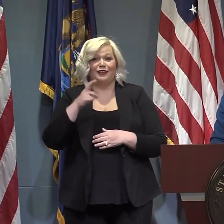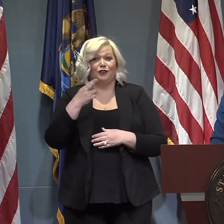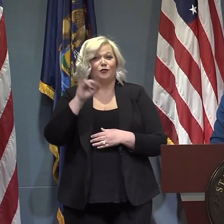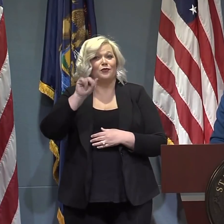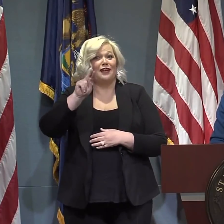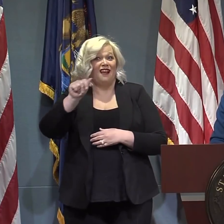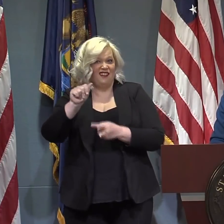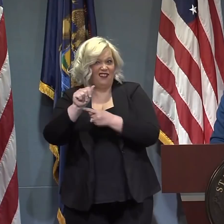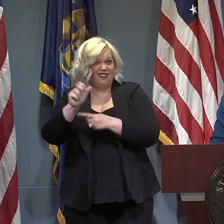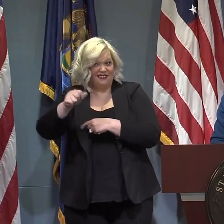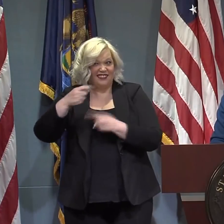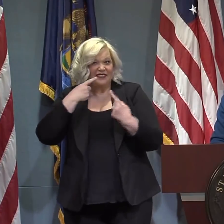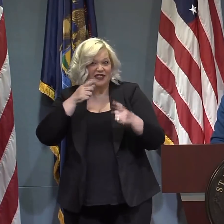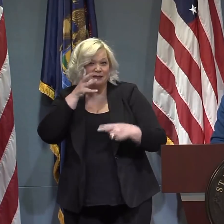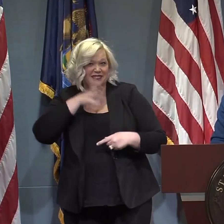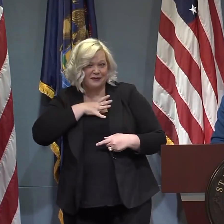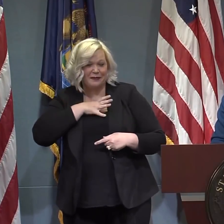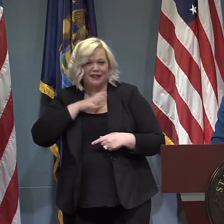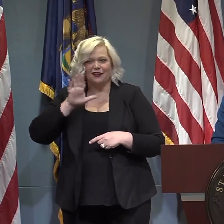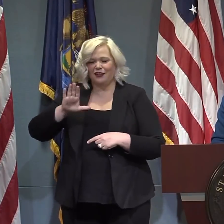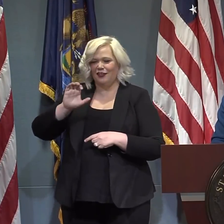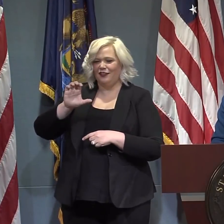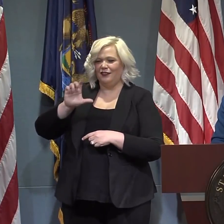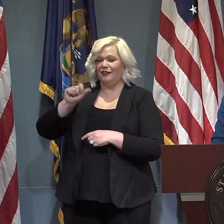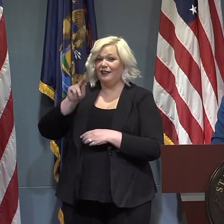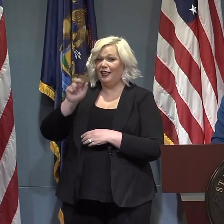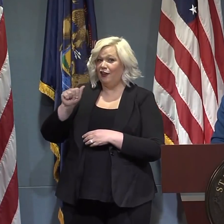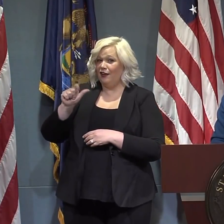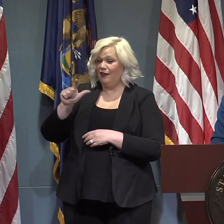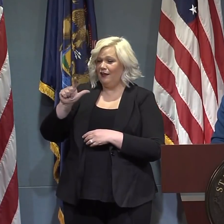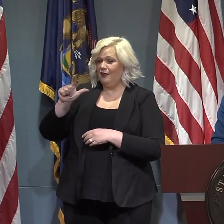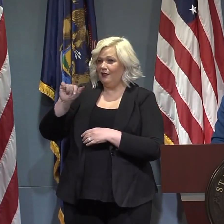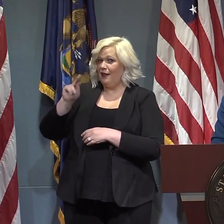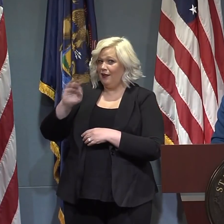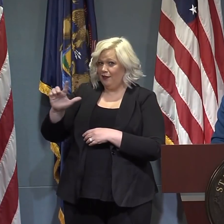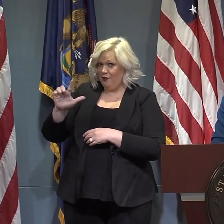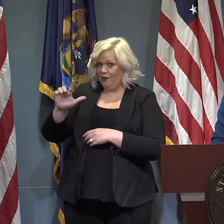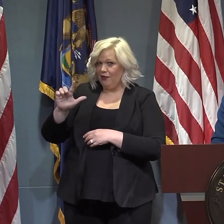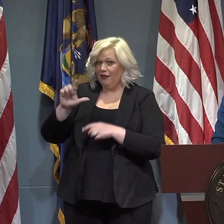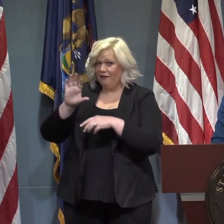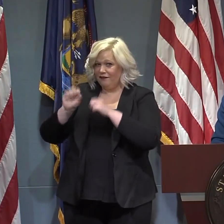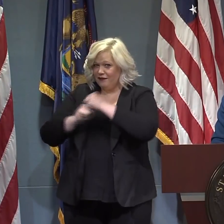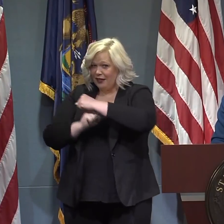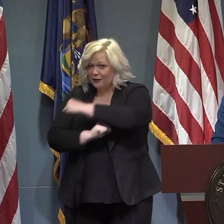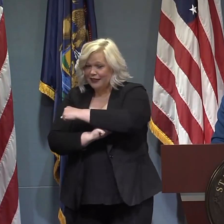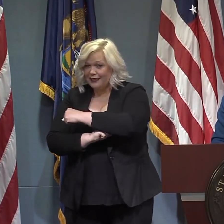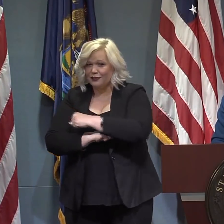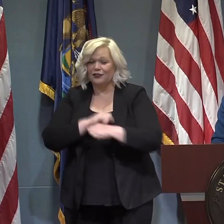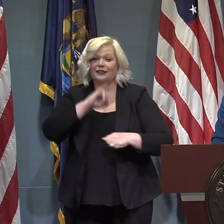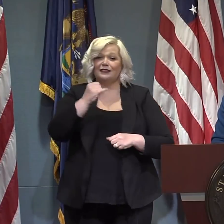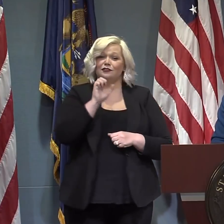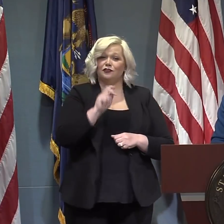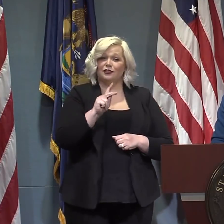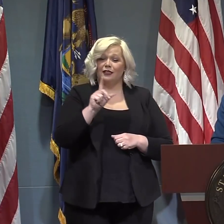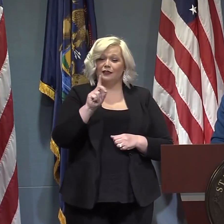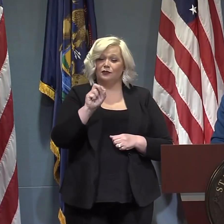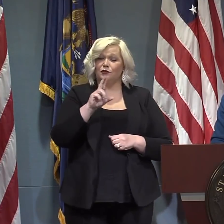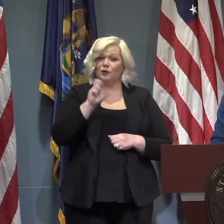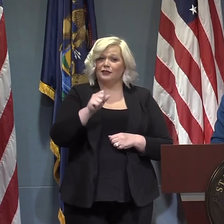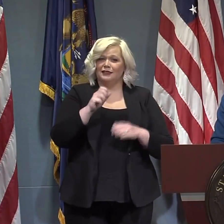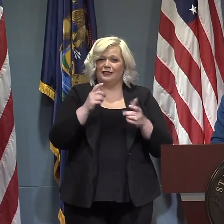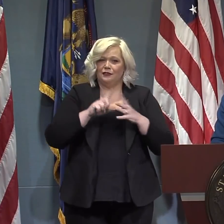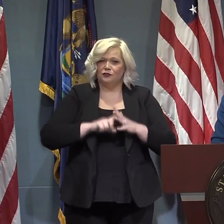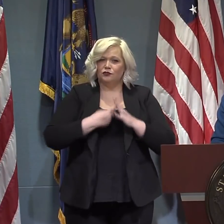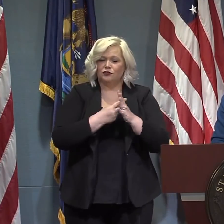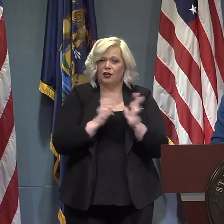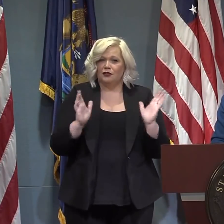Rihanna, and her Clara Lionel Foundation and Jack Dorsey's Start Small Fund for